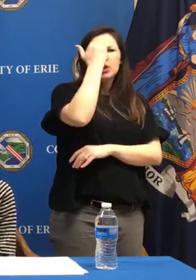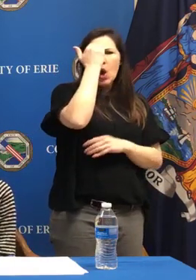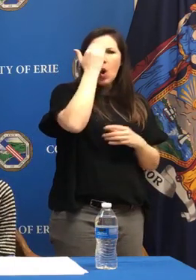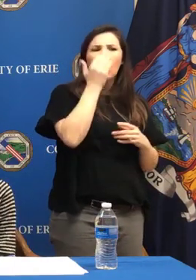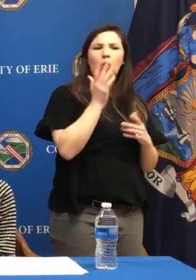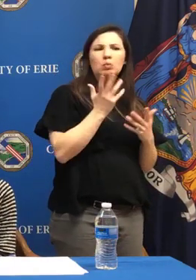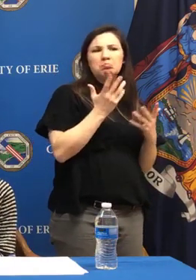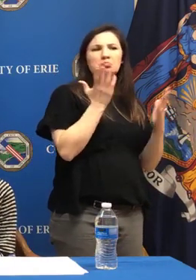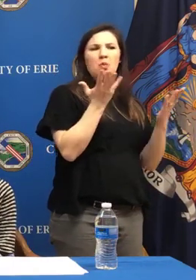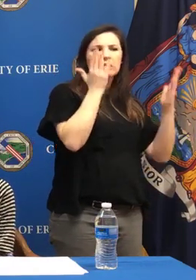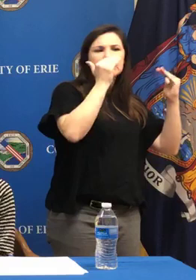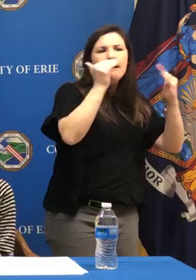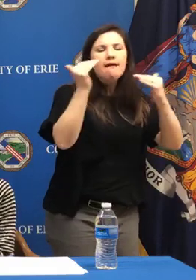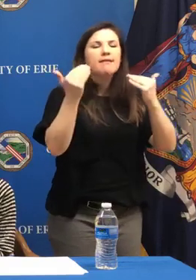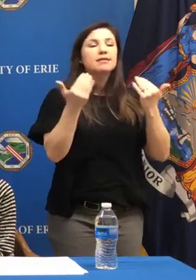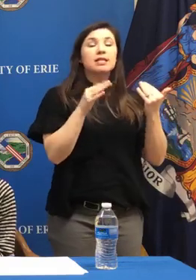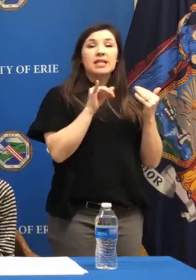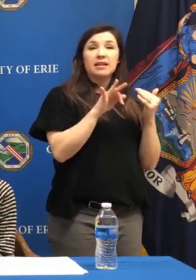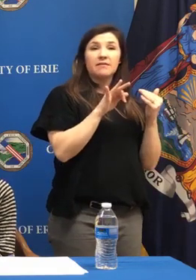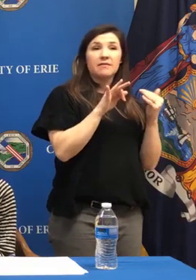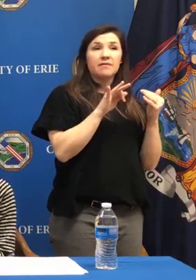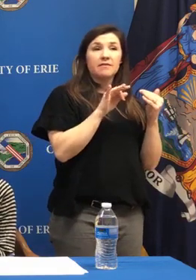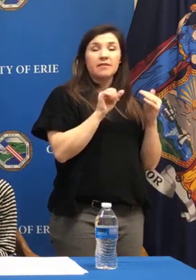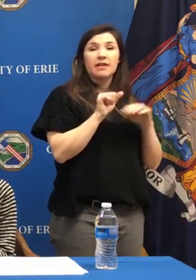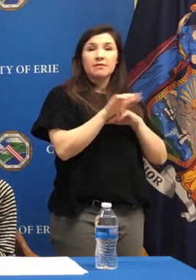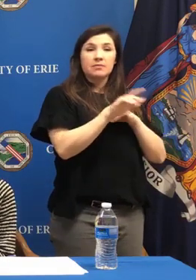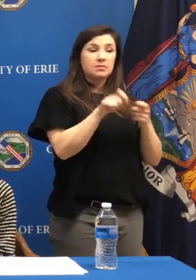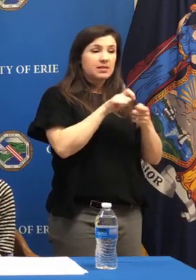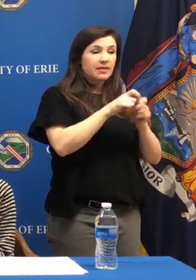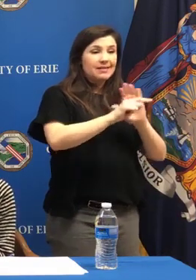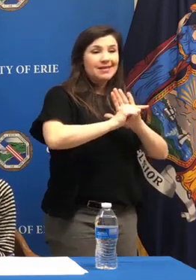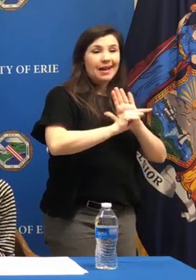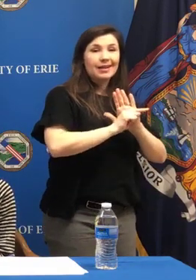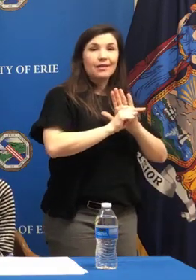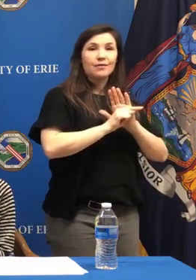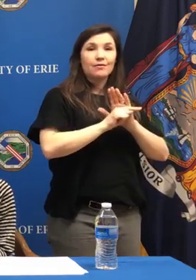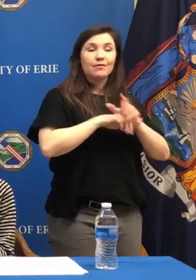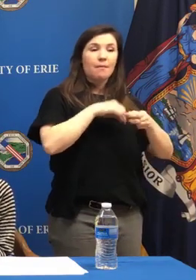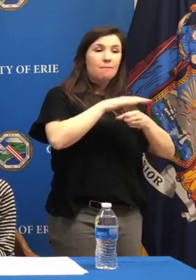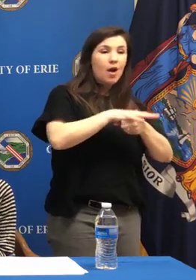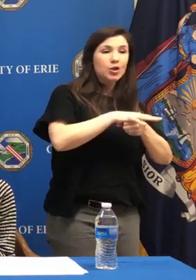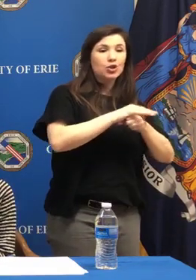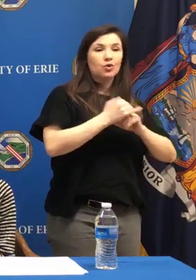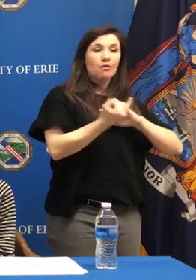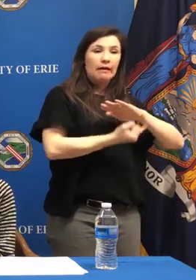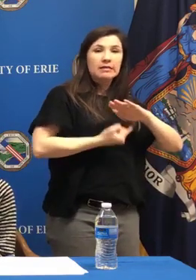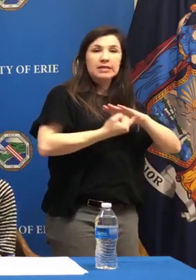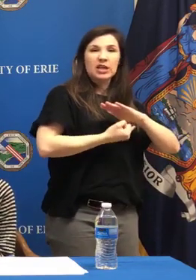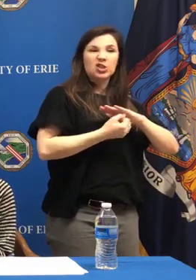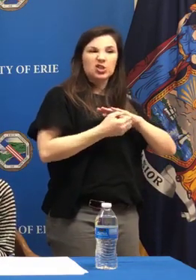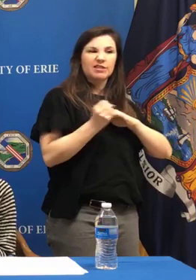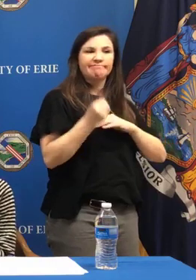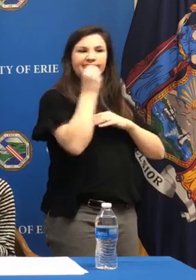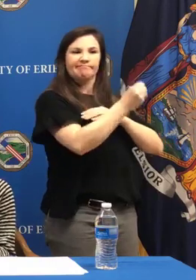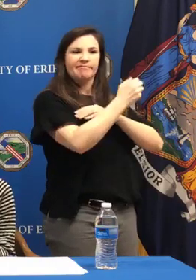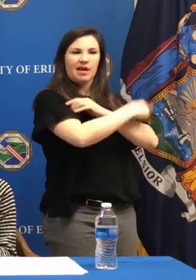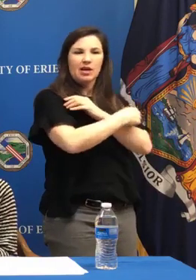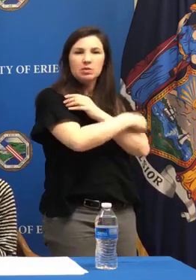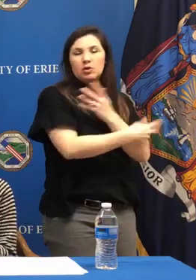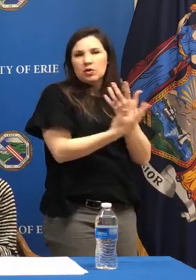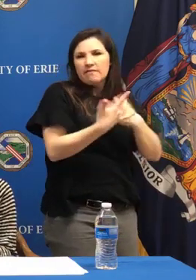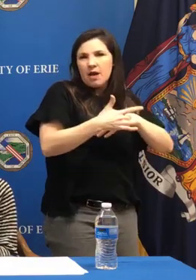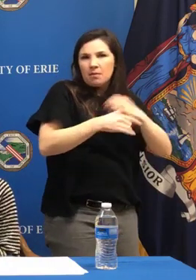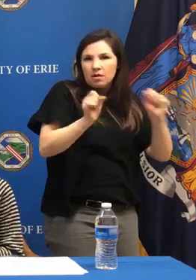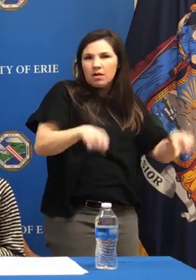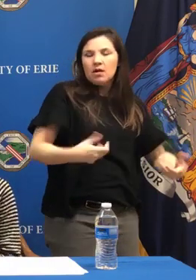also know if they have to be in a specific negative pressure isolation, if that is available. And then again, we're